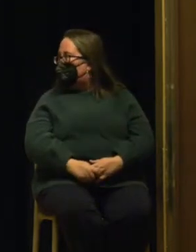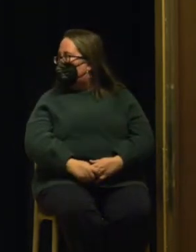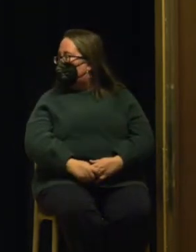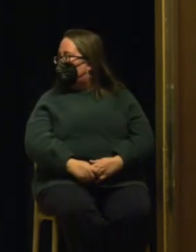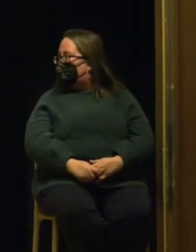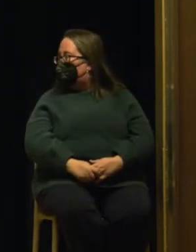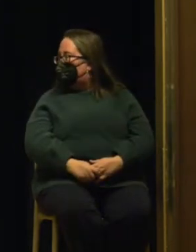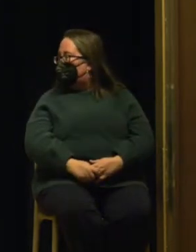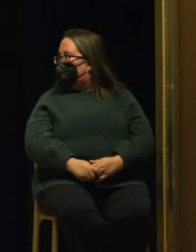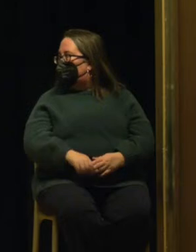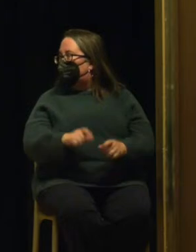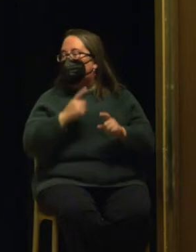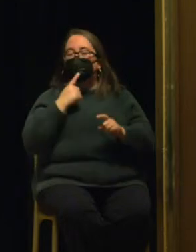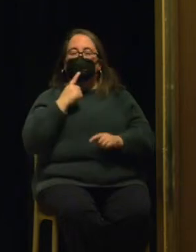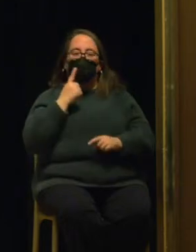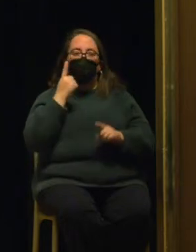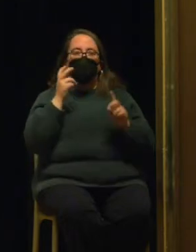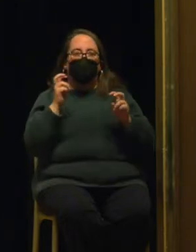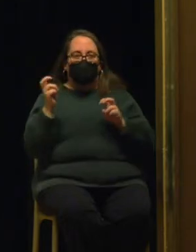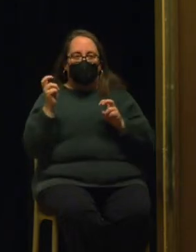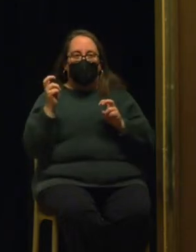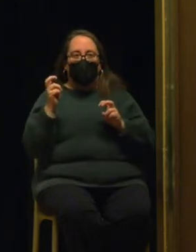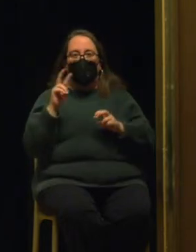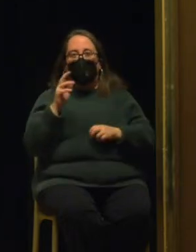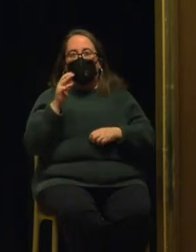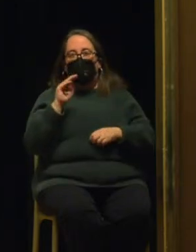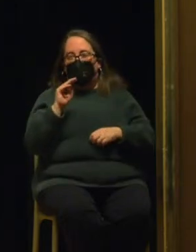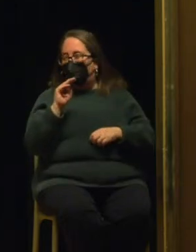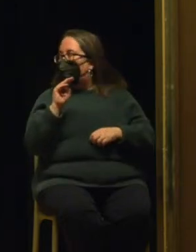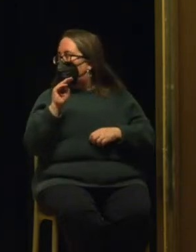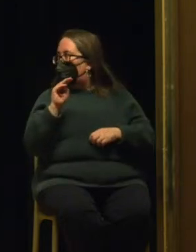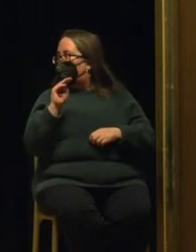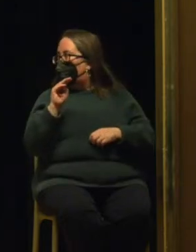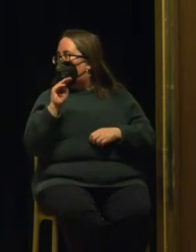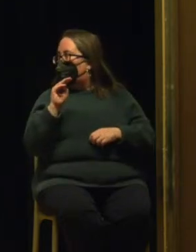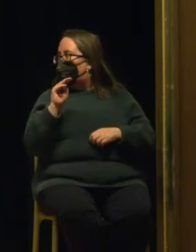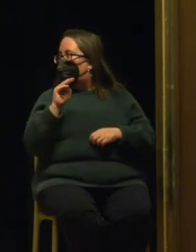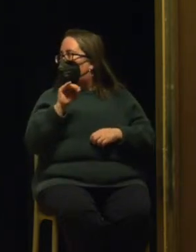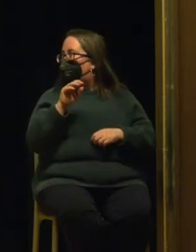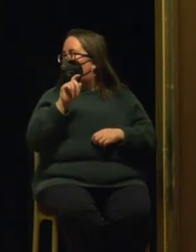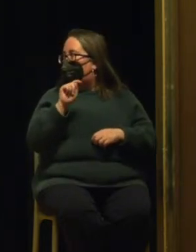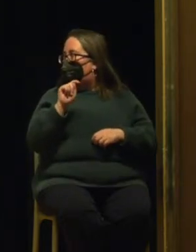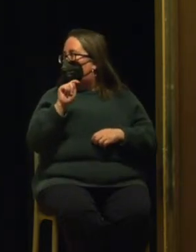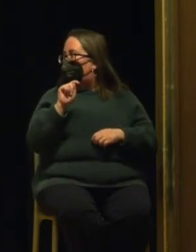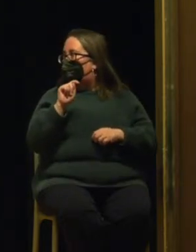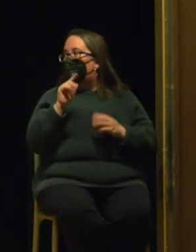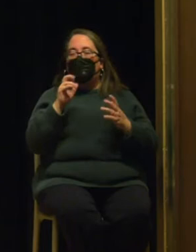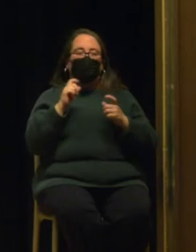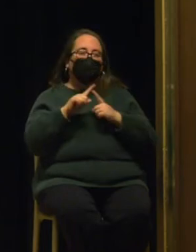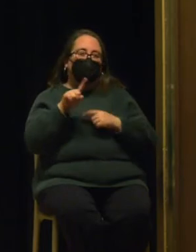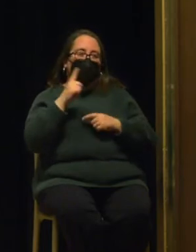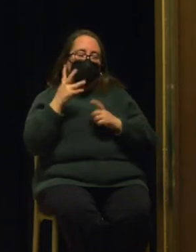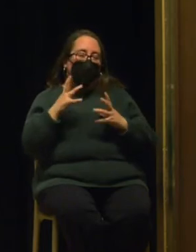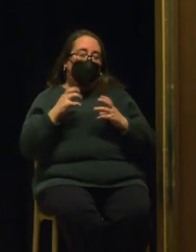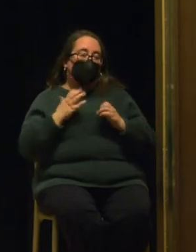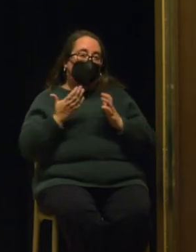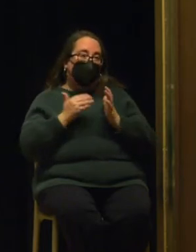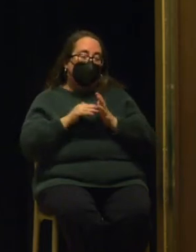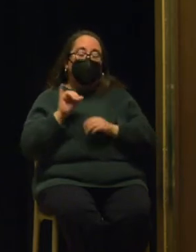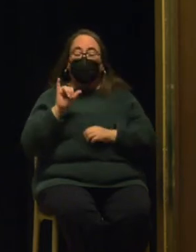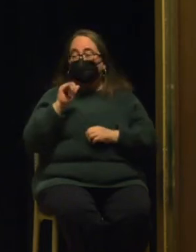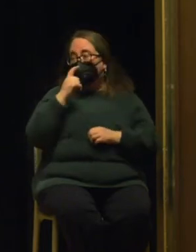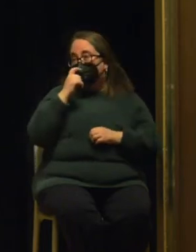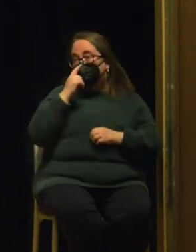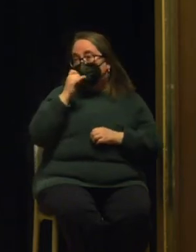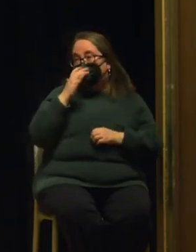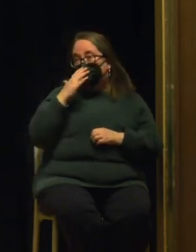saying that one of the issues is that Viacom wants it to have, or Paramount wants it to have, Black ownership again. That's so